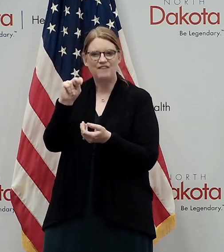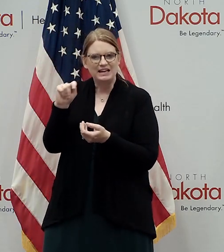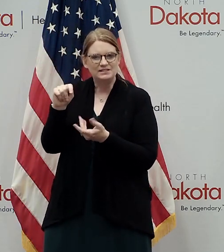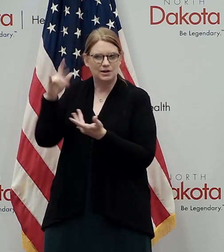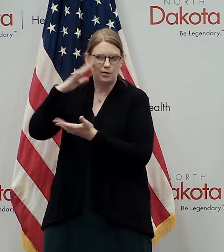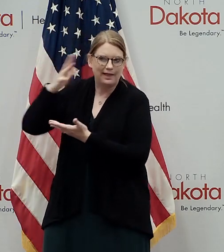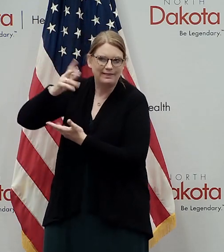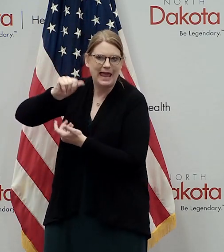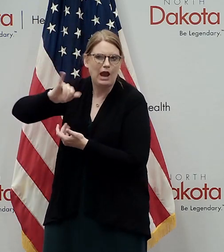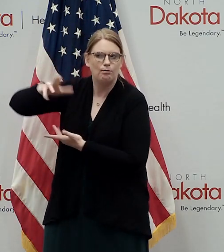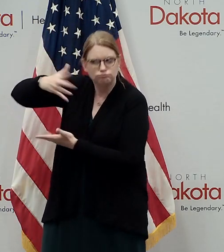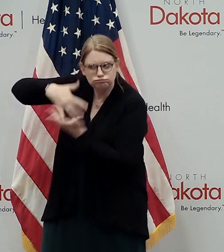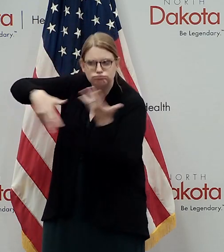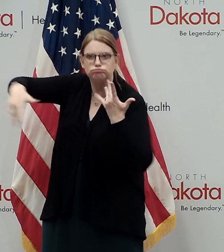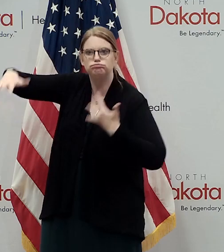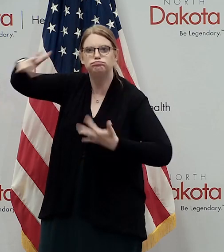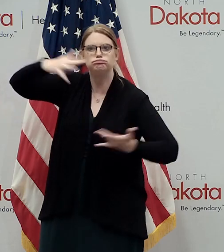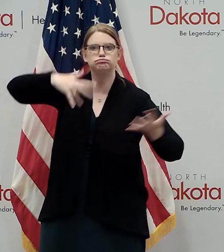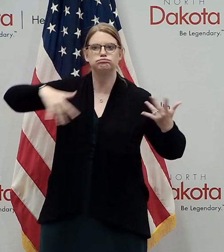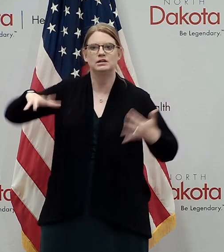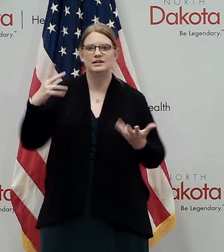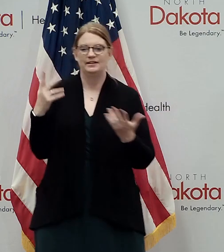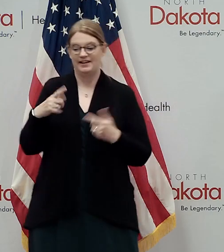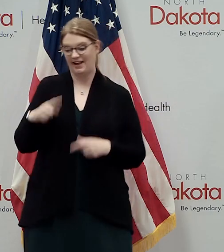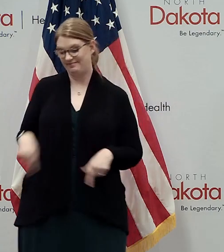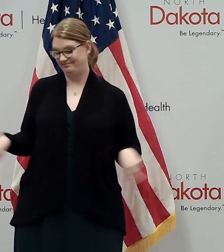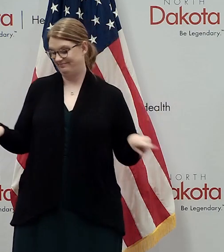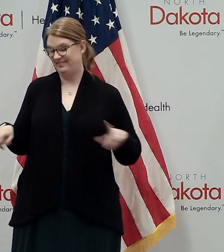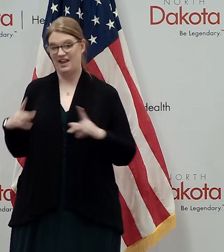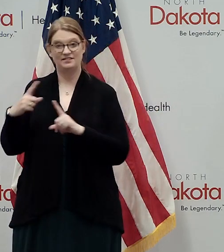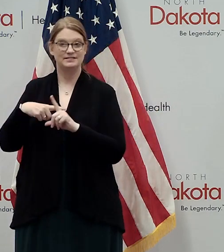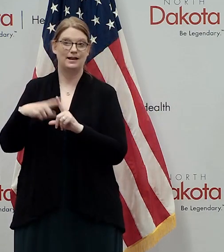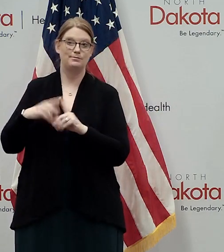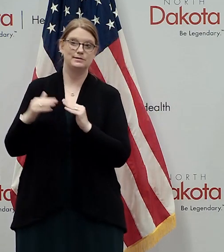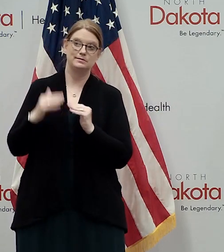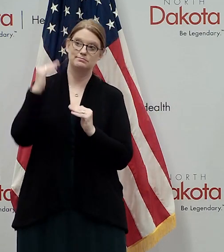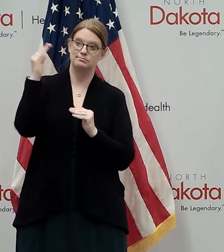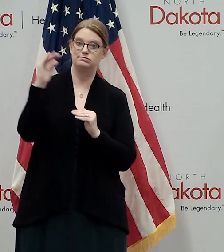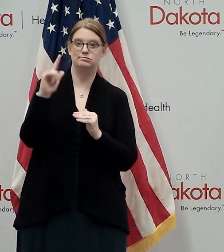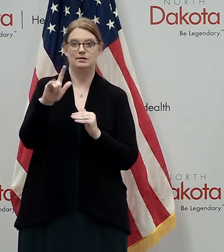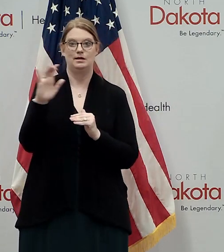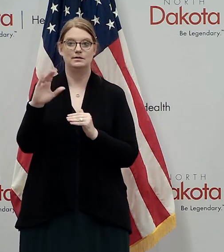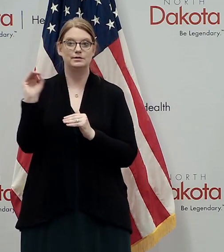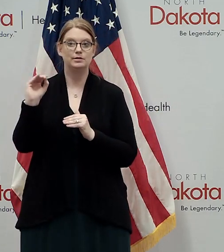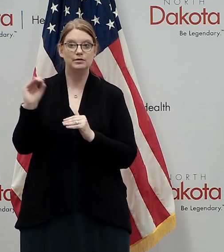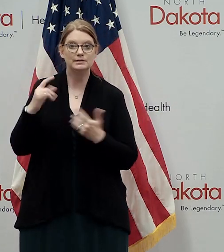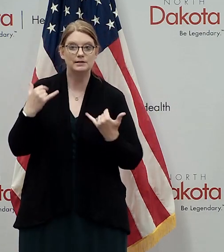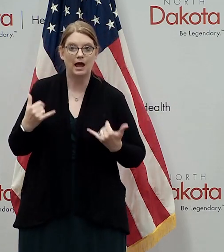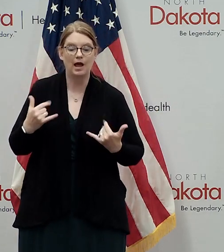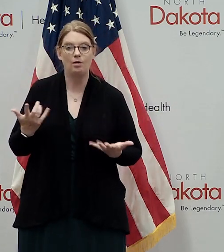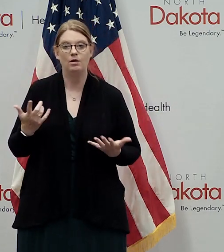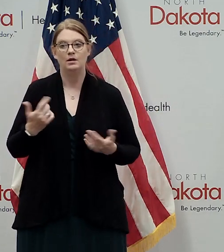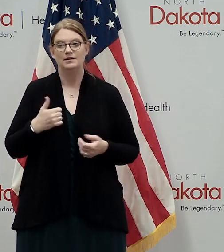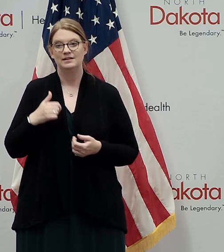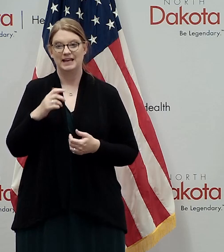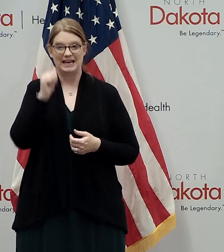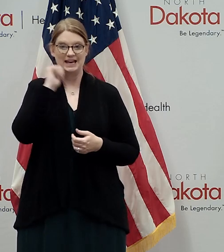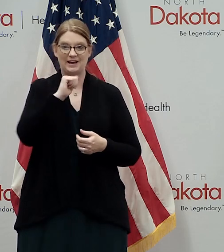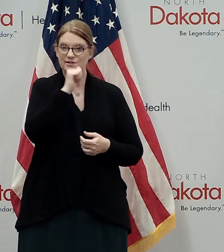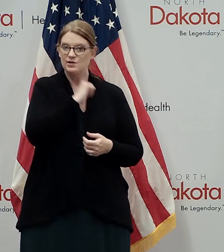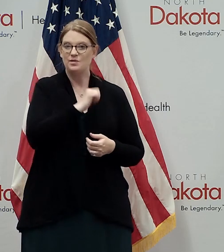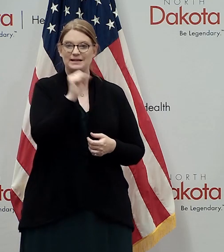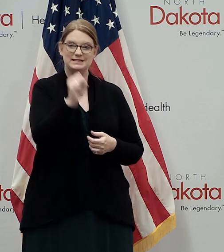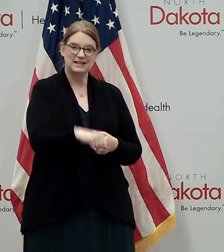ventilation, and they're experiencing temperatures in excess of 100 degrees right now, daily highs in Arizona,